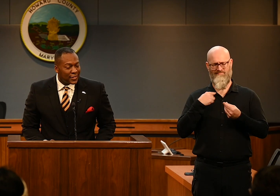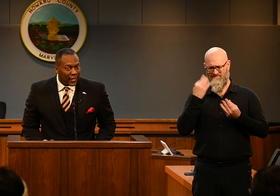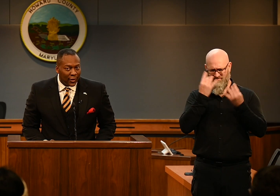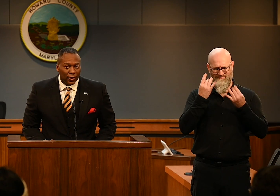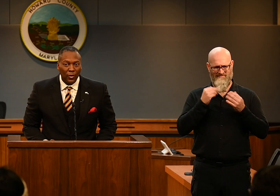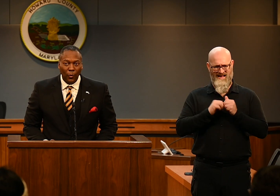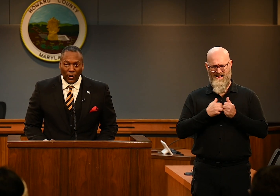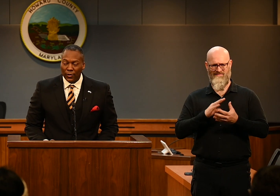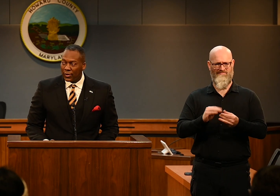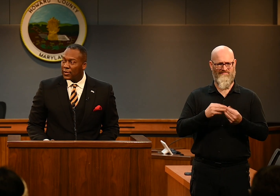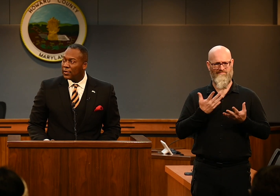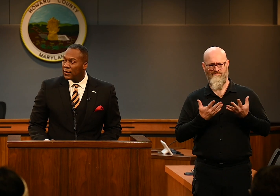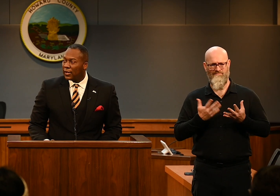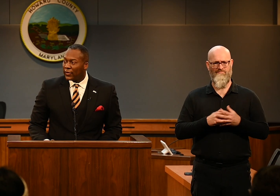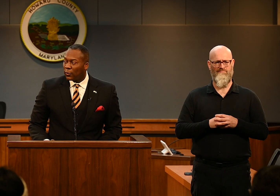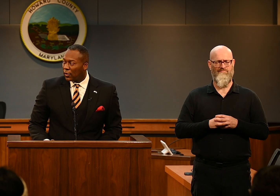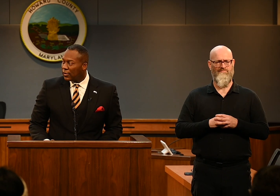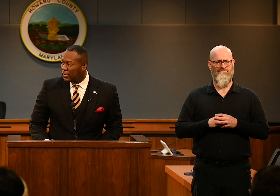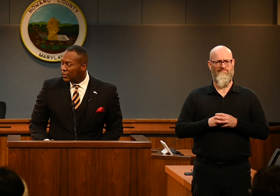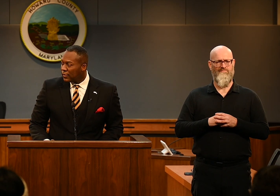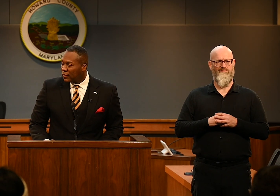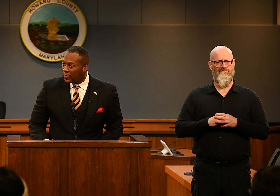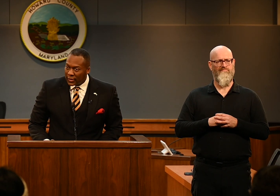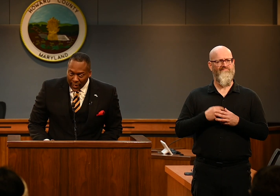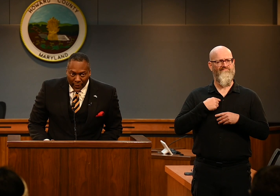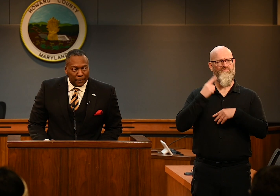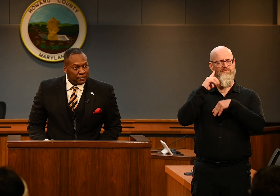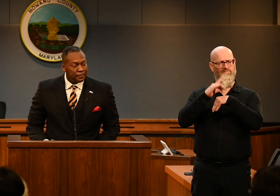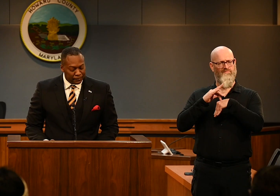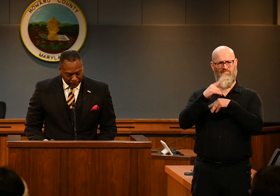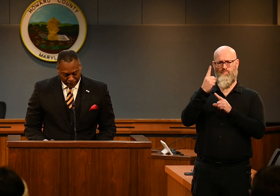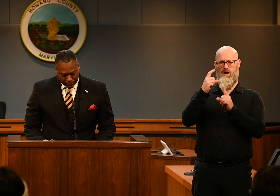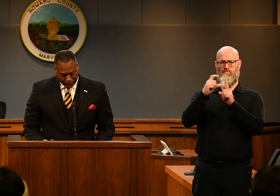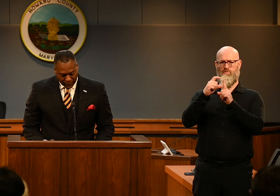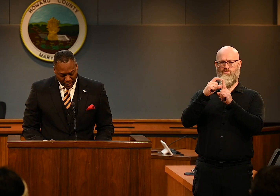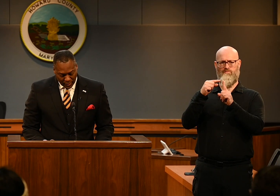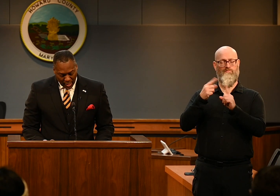one singular word, and that word, time.